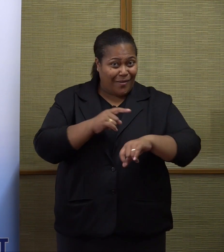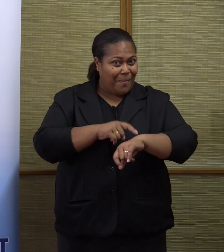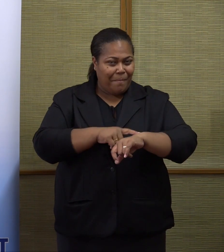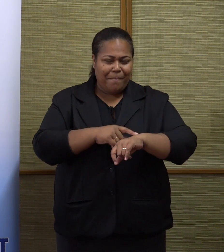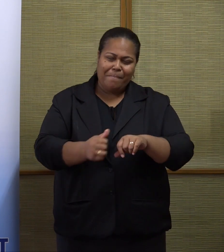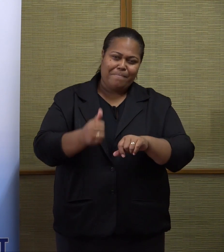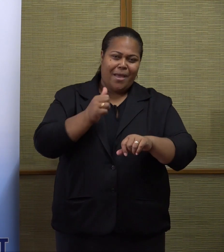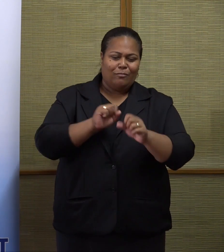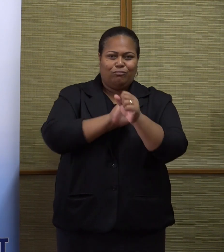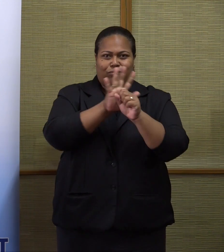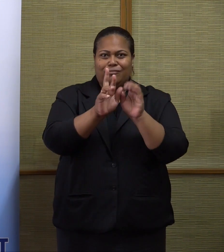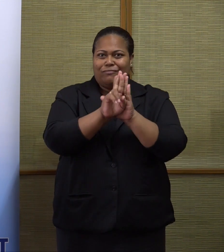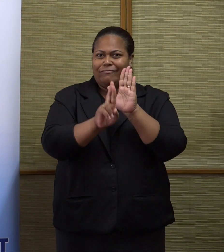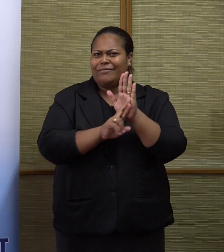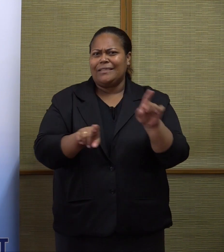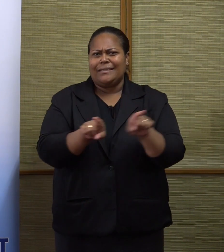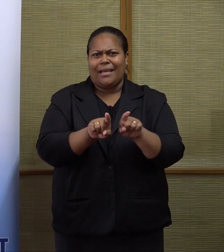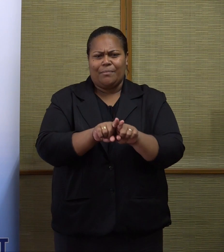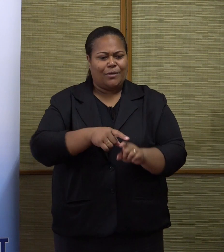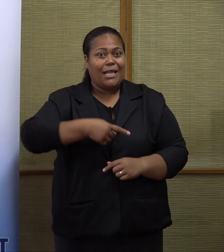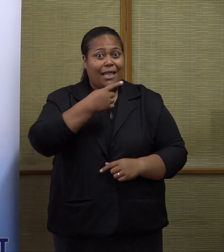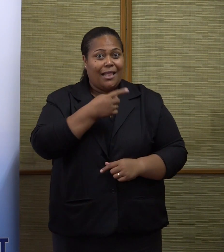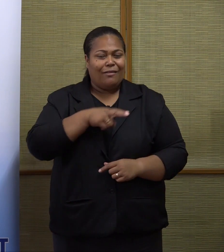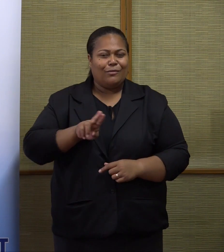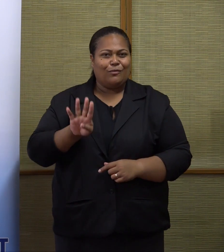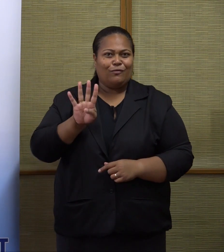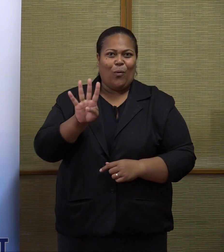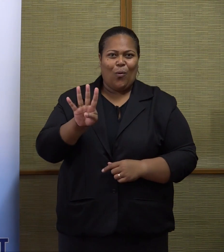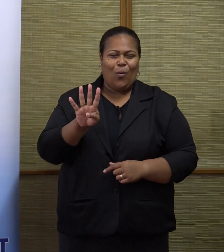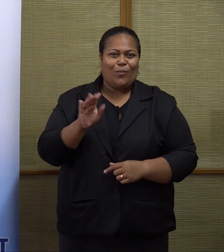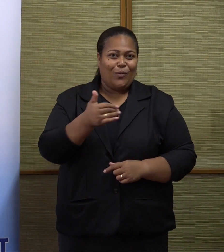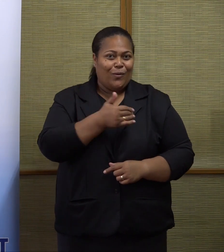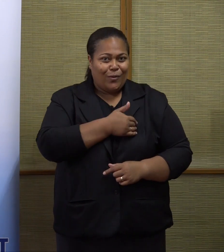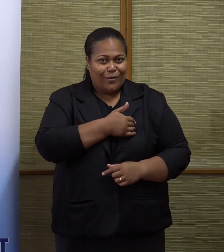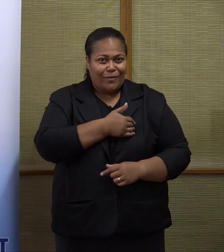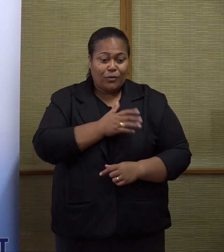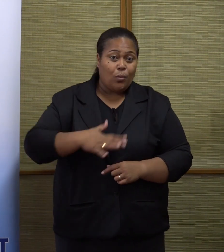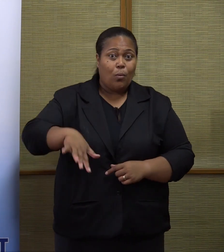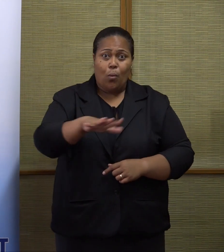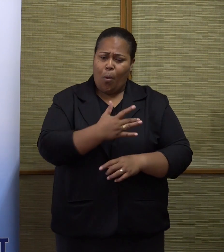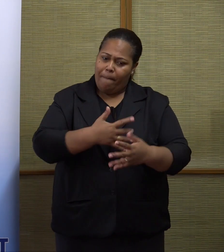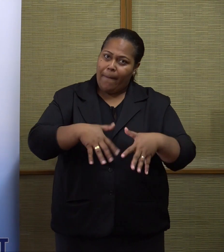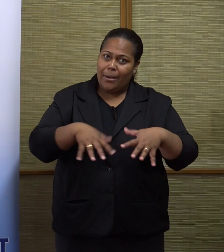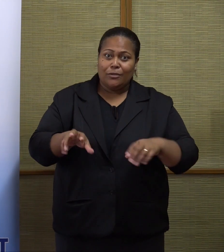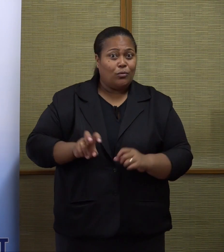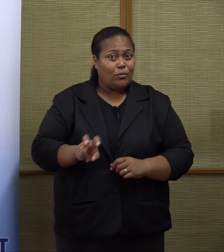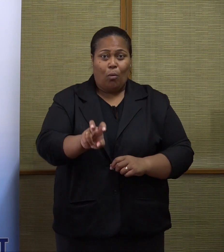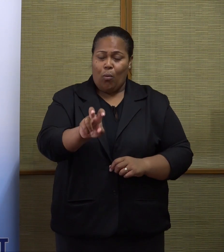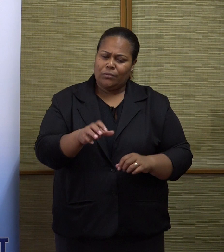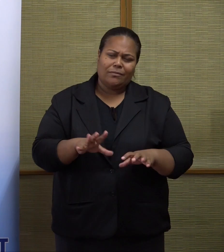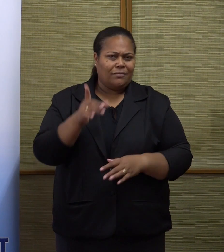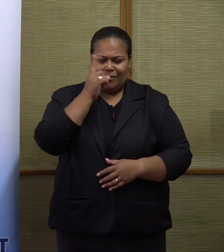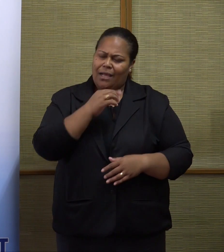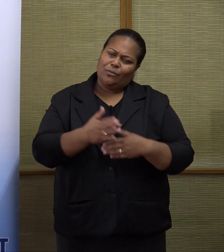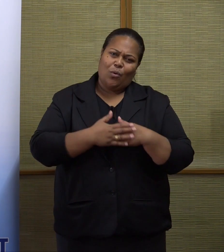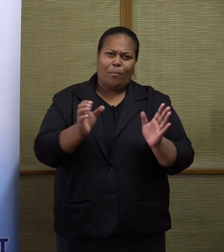to COVID-19 hours from 11 p.m. to 4 a.m. All public transport can now operate. However, we